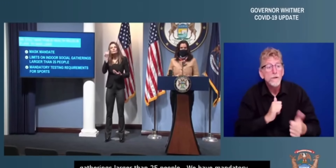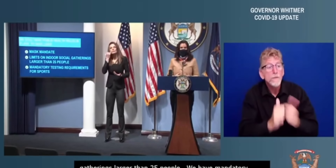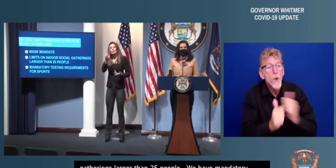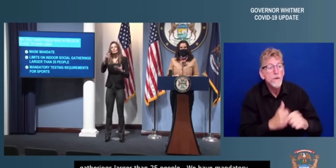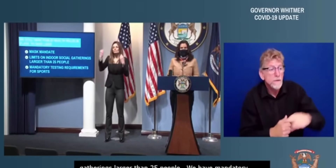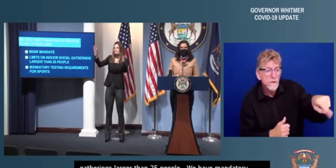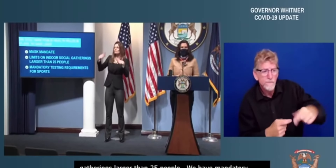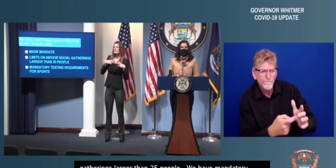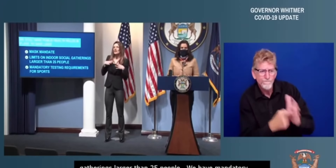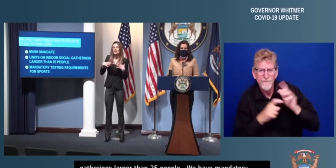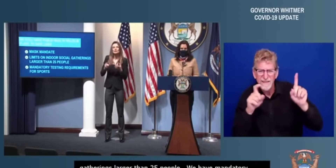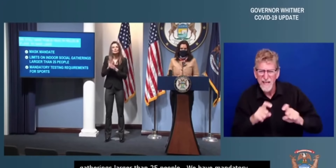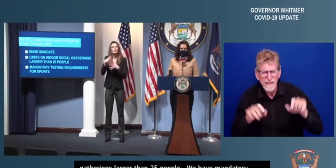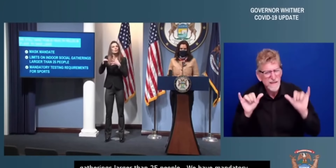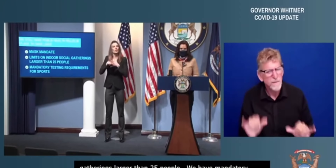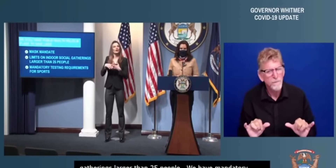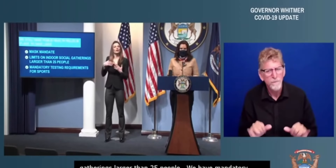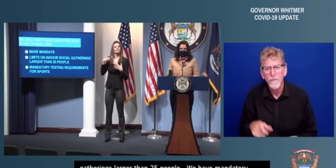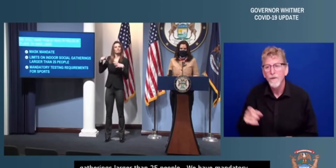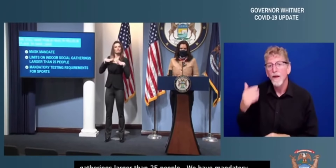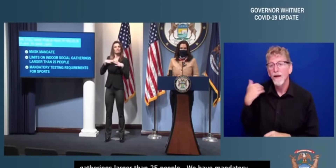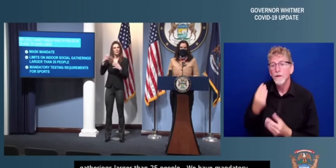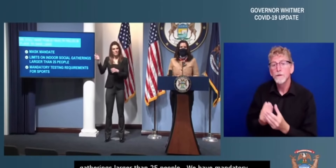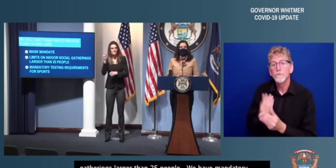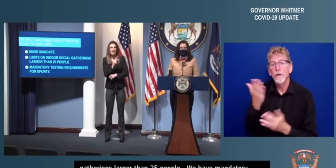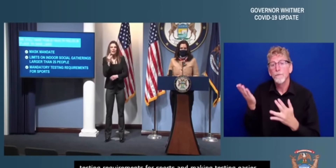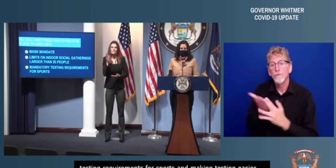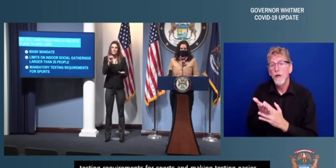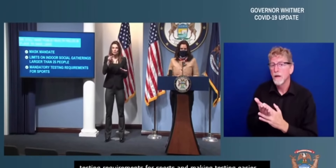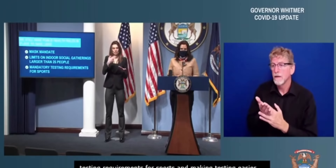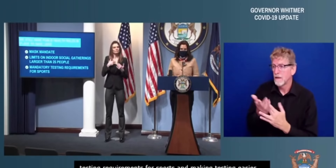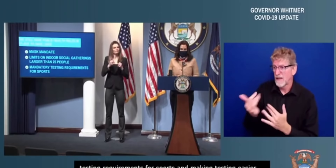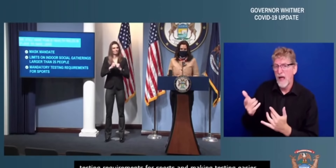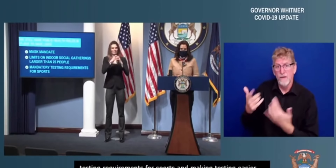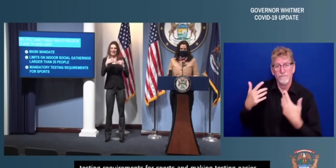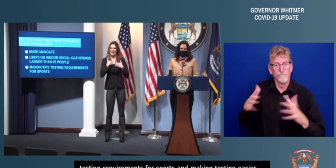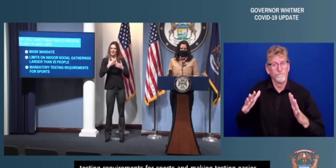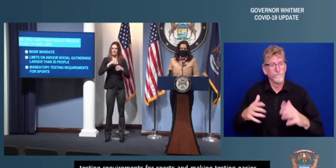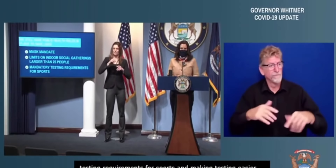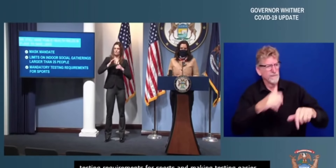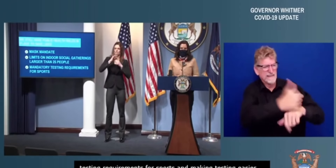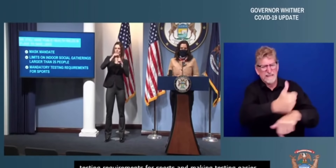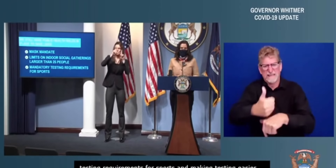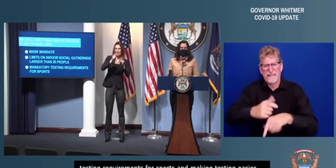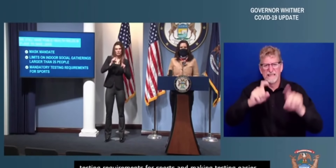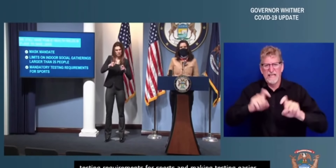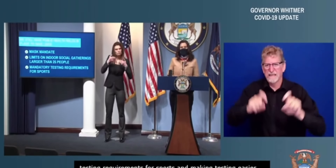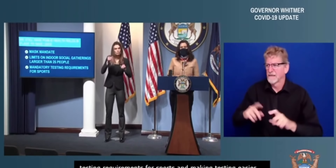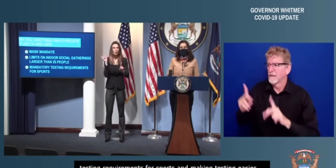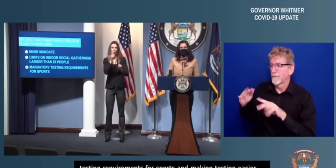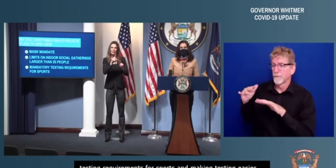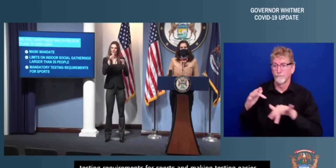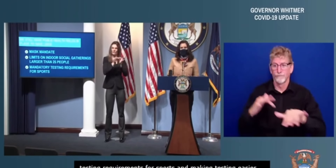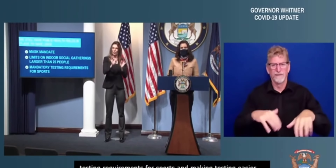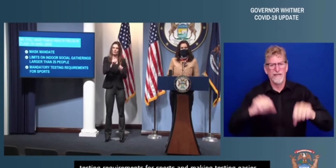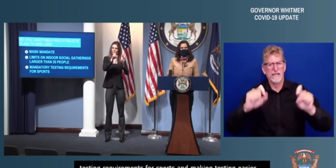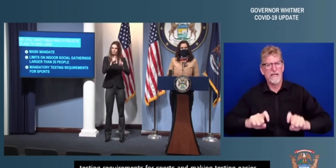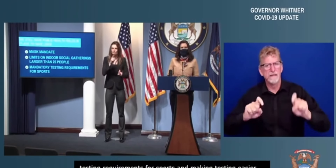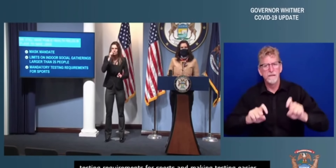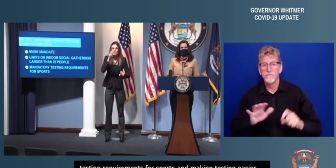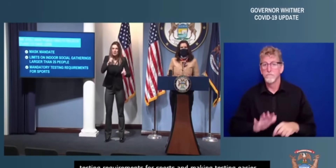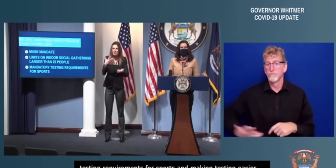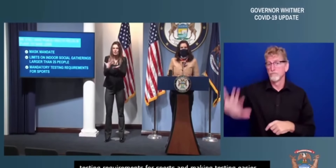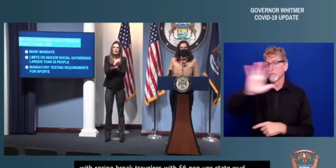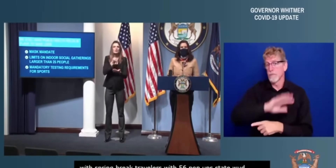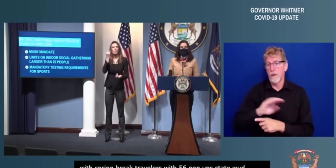with 56 pop-up sites statewide as a part of a special testing program. We're also hosting a webinar tomorrow for